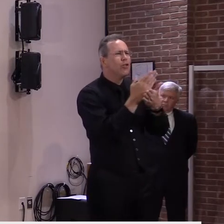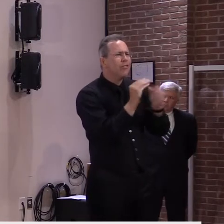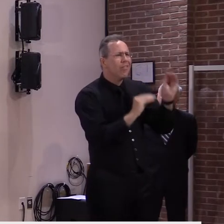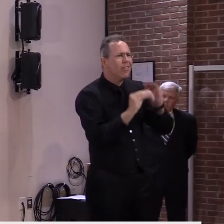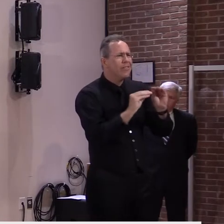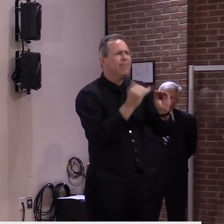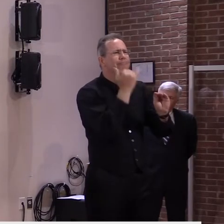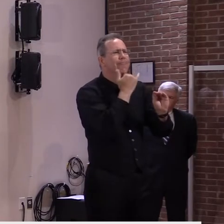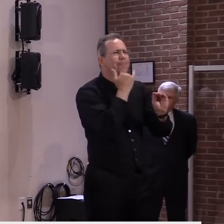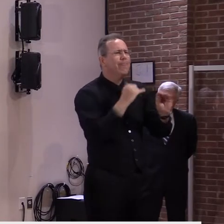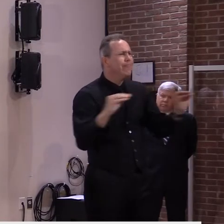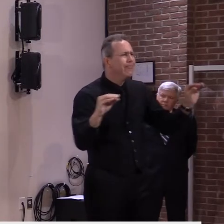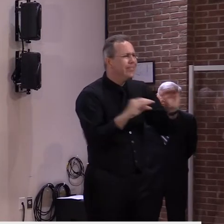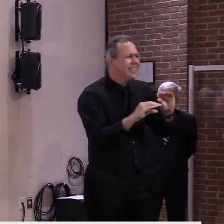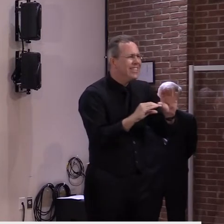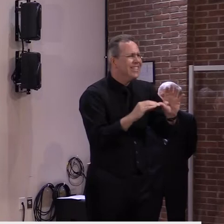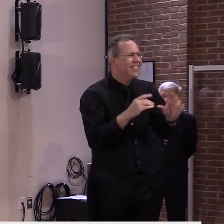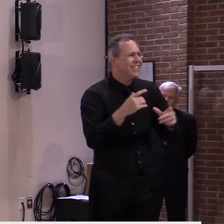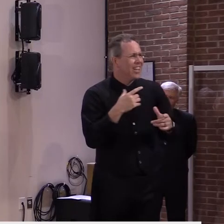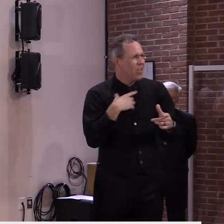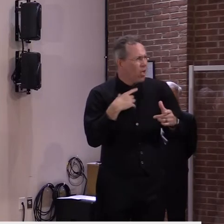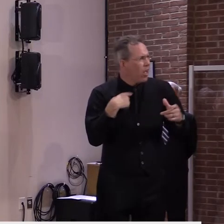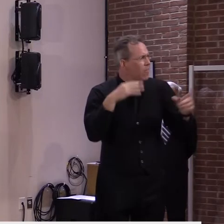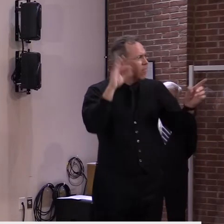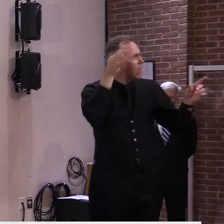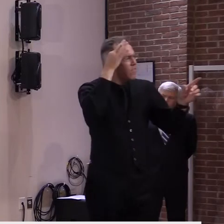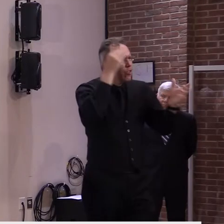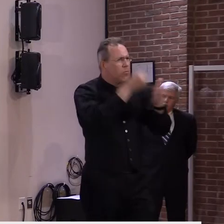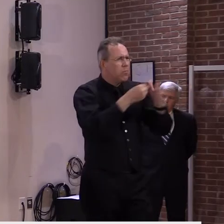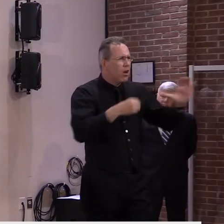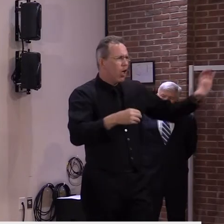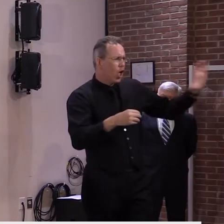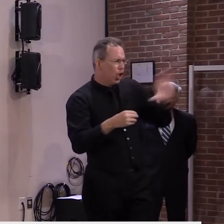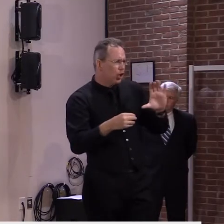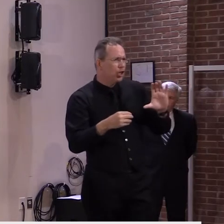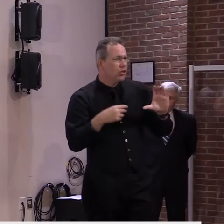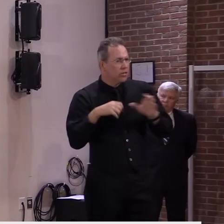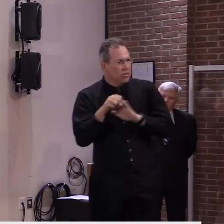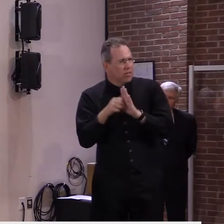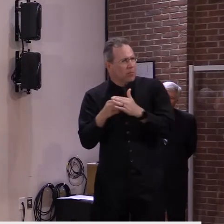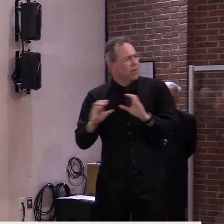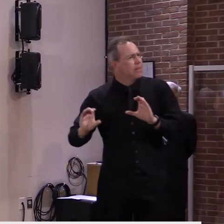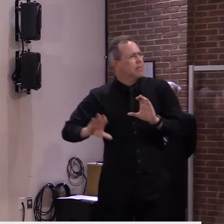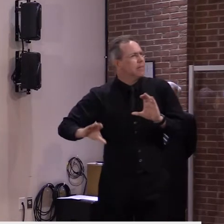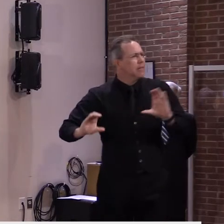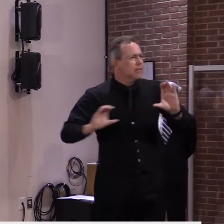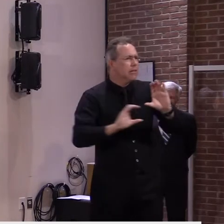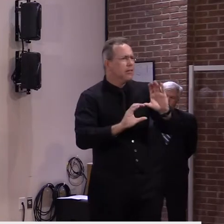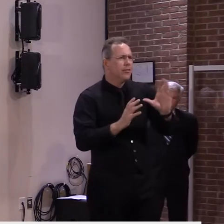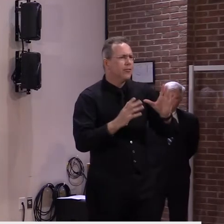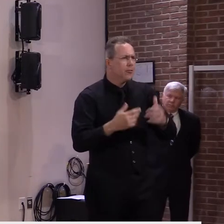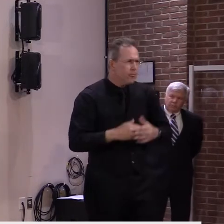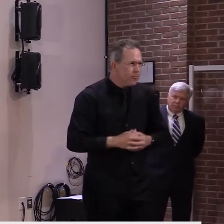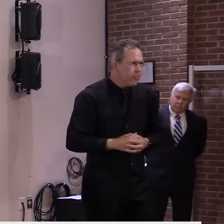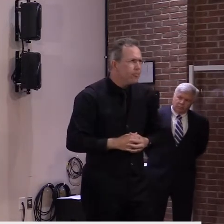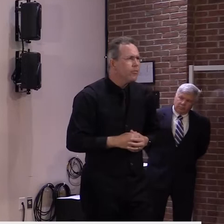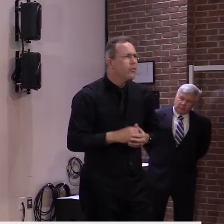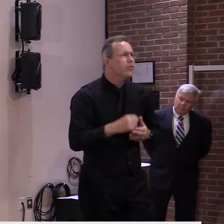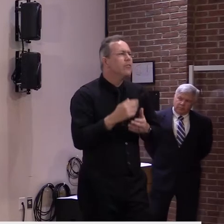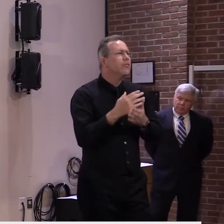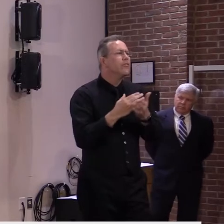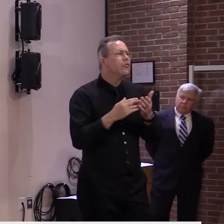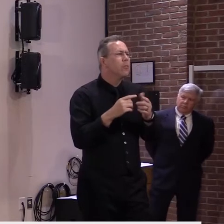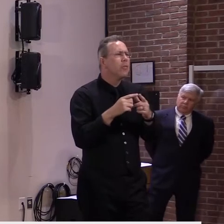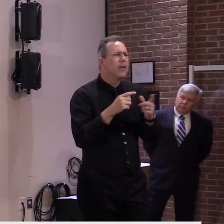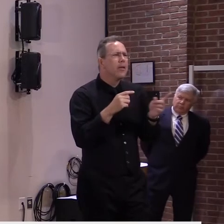around so that we can all be satisfied. I have concerns about some of the ARPA funding, but we are making great